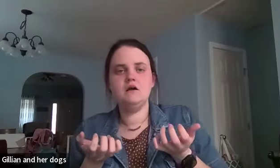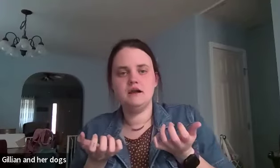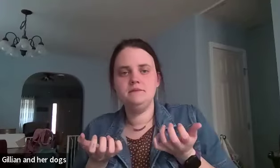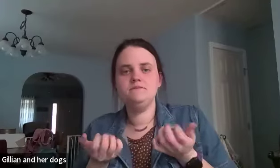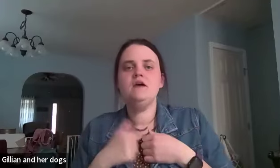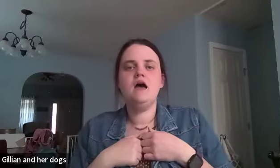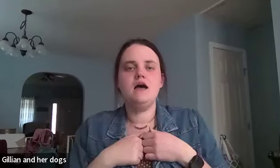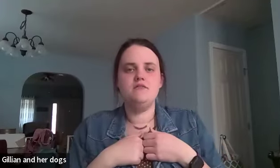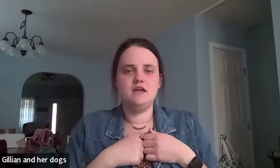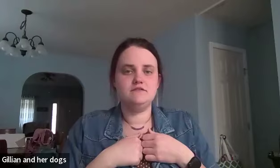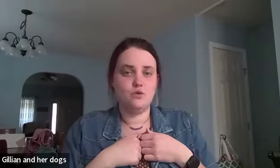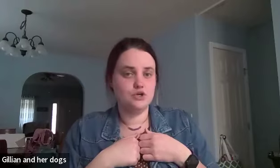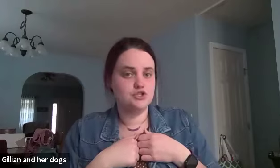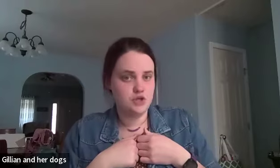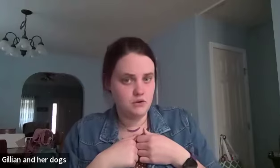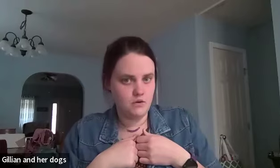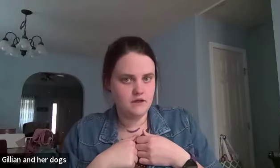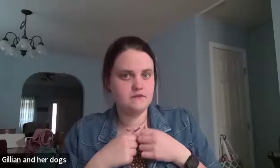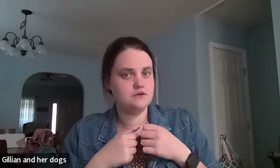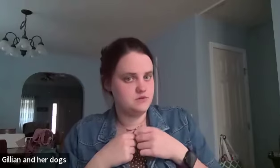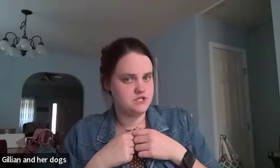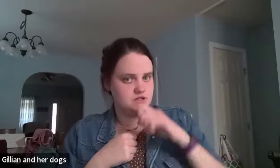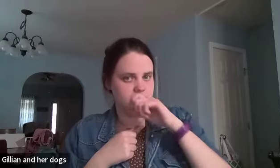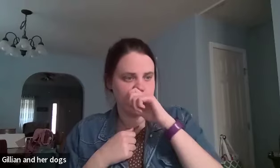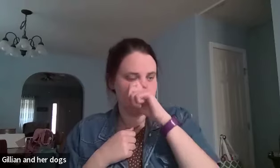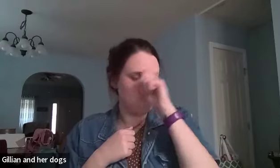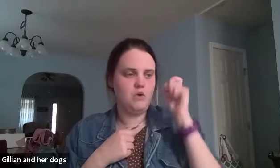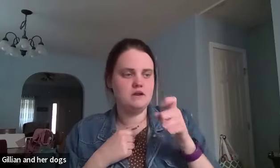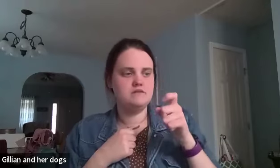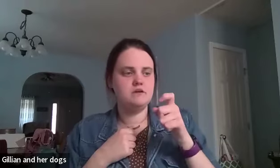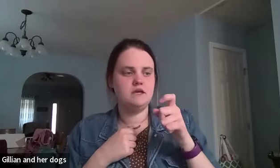All right. And then for don't want, there are two ways you can do it. One of them